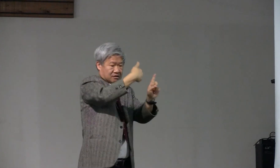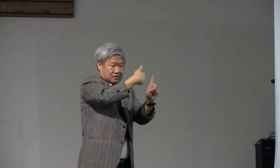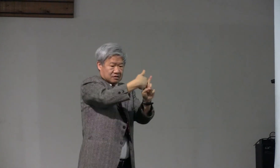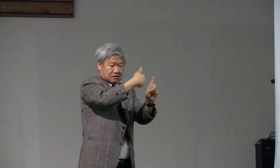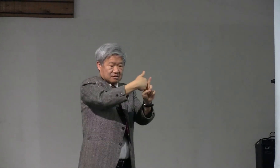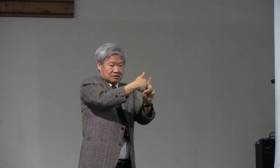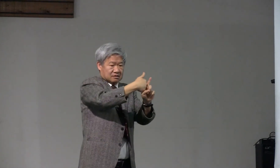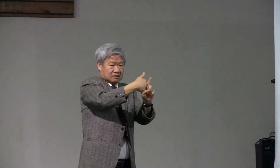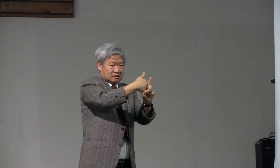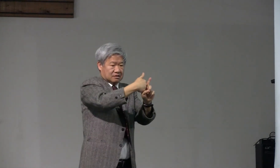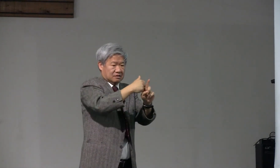class, because